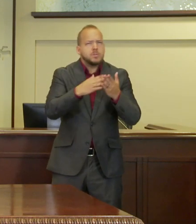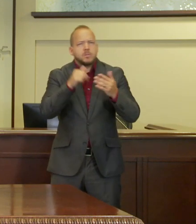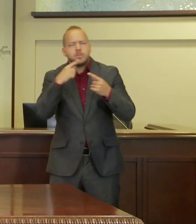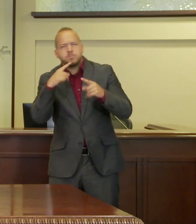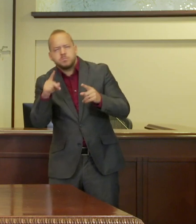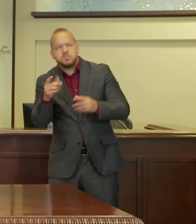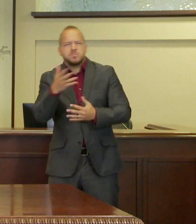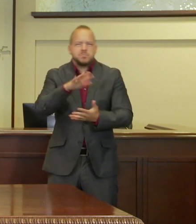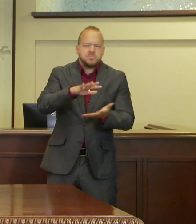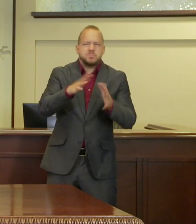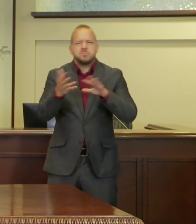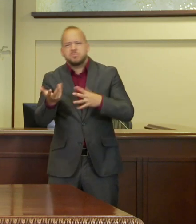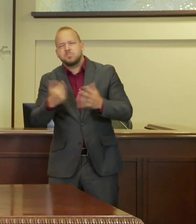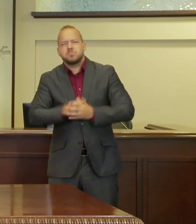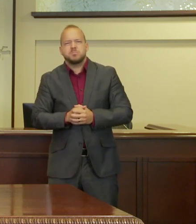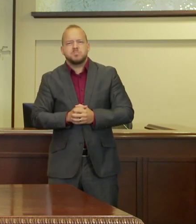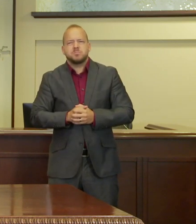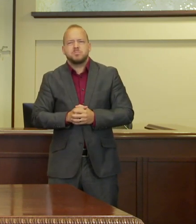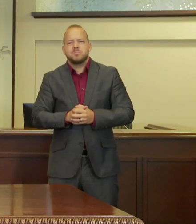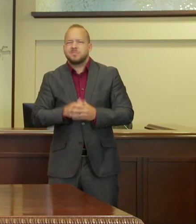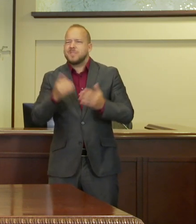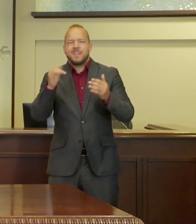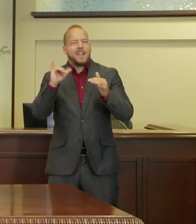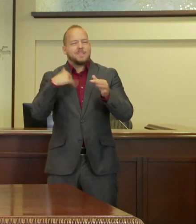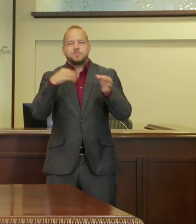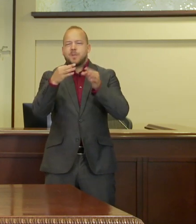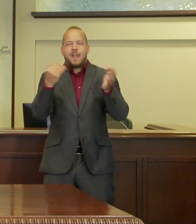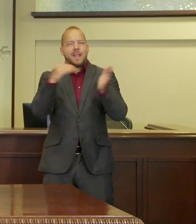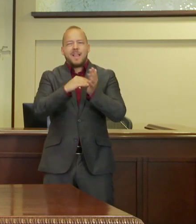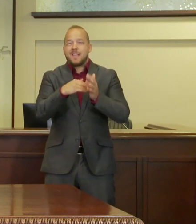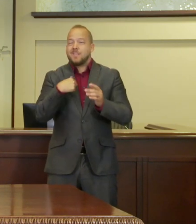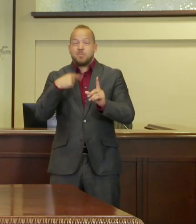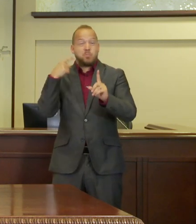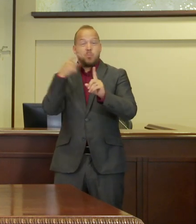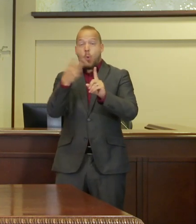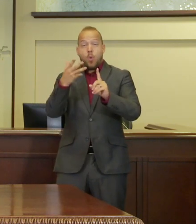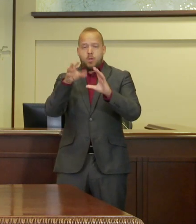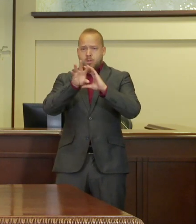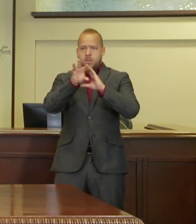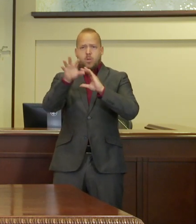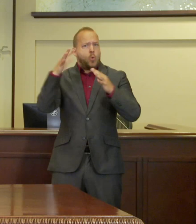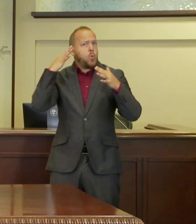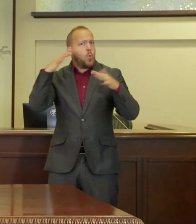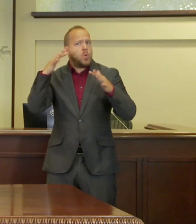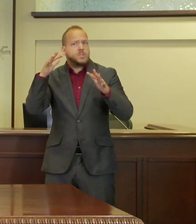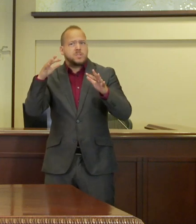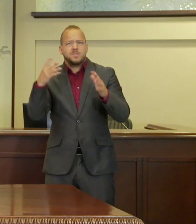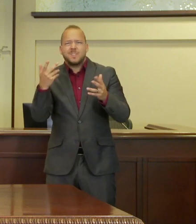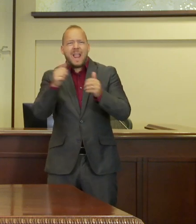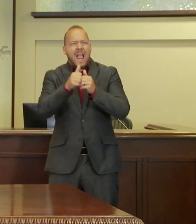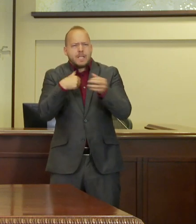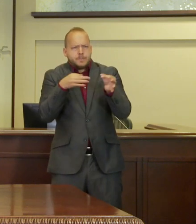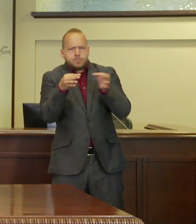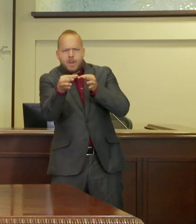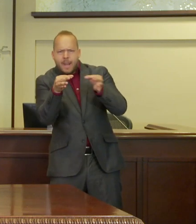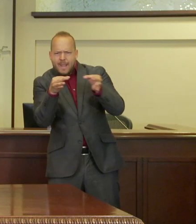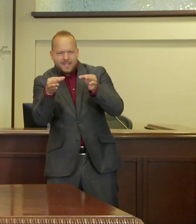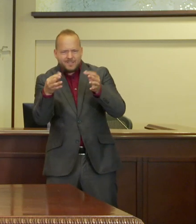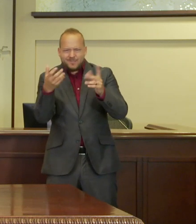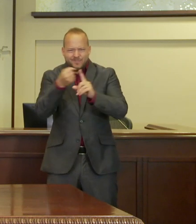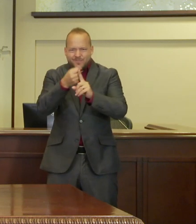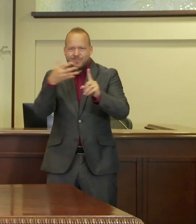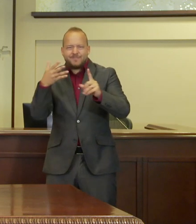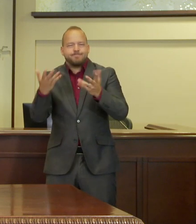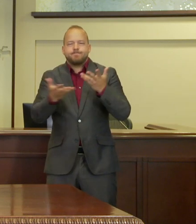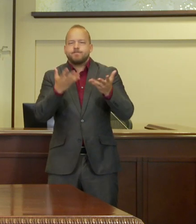Tried to describe it earlier, it's a particular tone, and it's really hard to describe. It might be something that we might want to give the media